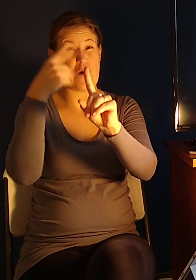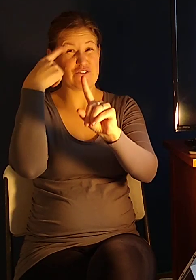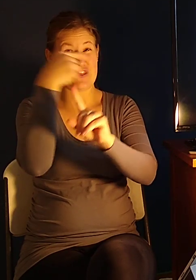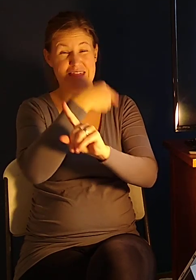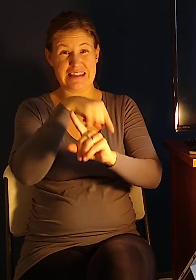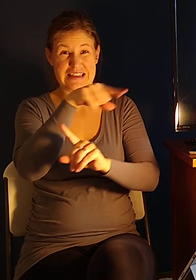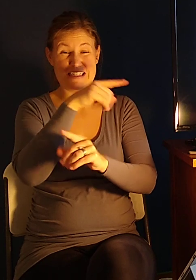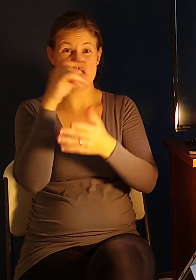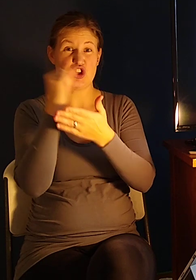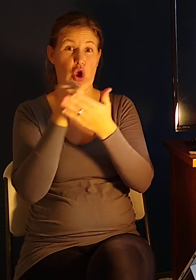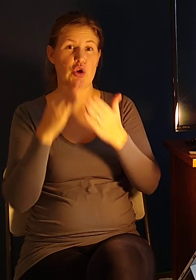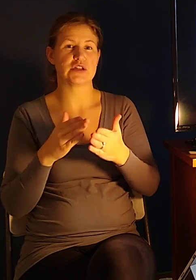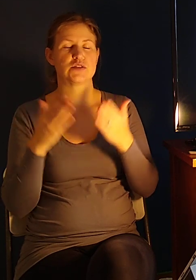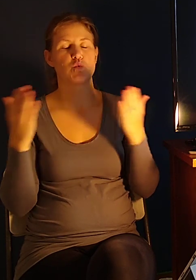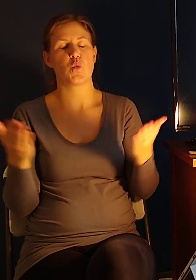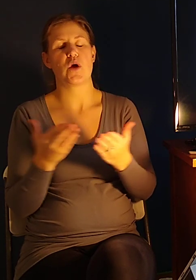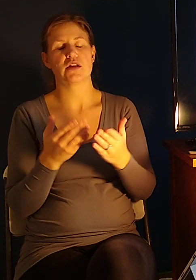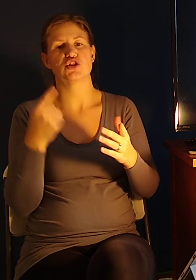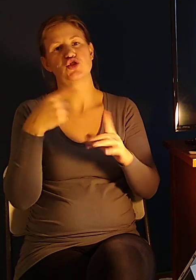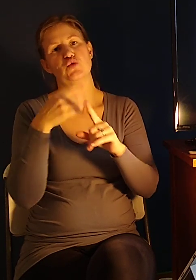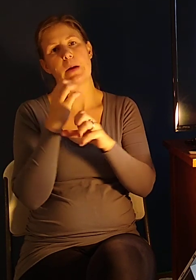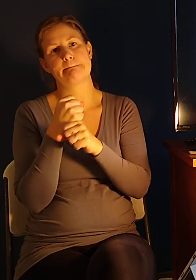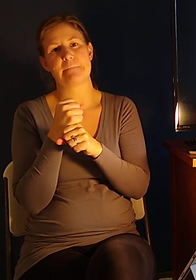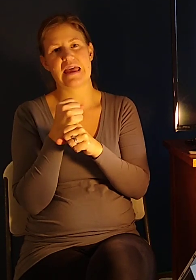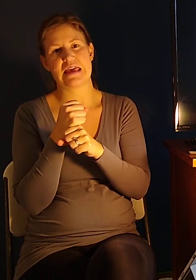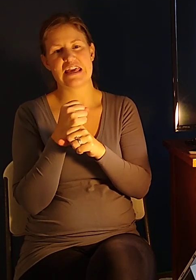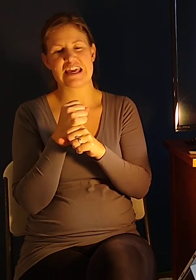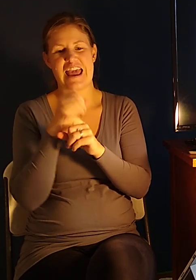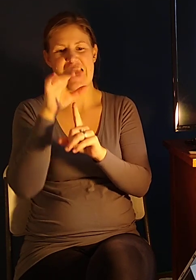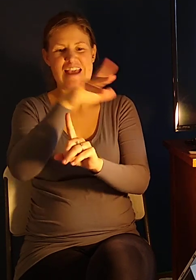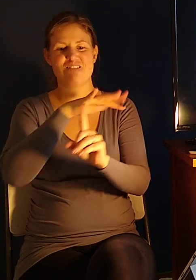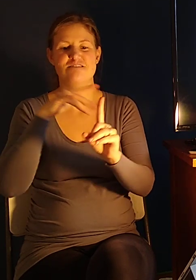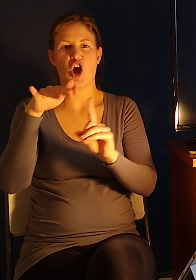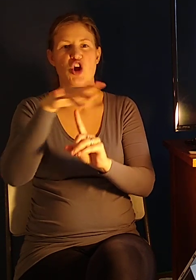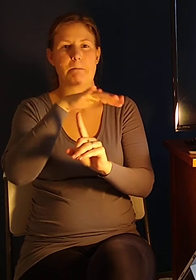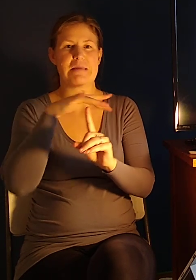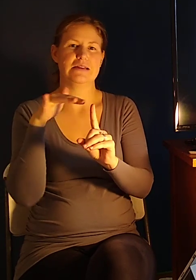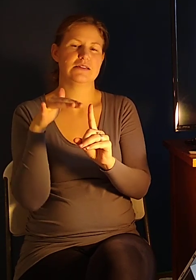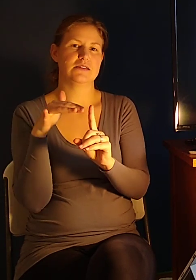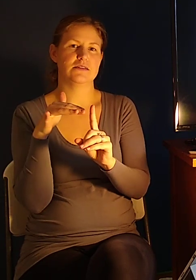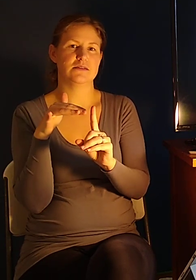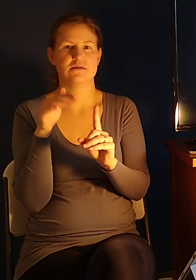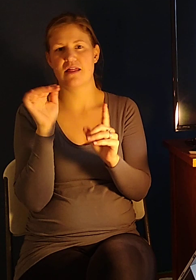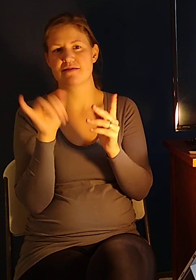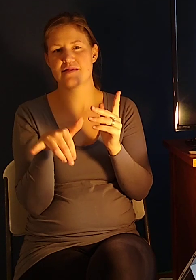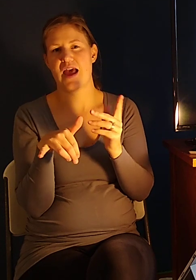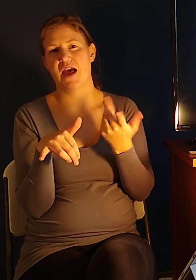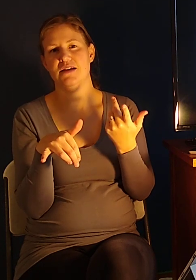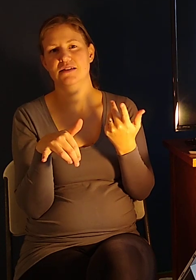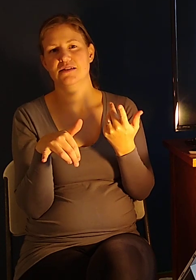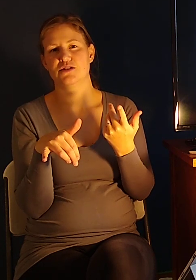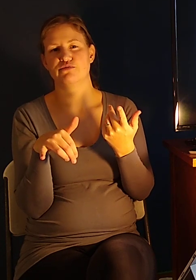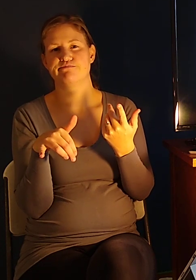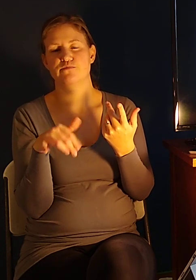artists were to create environments that were about,